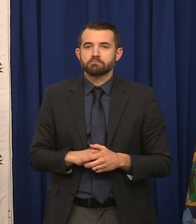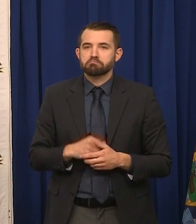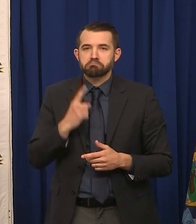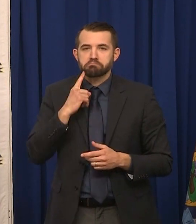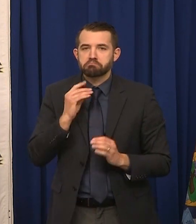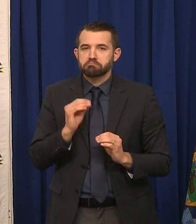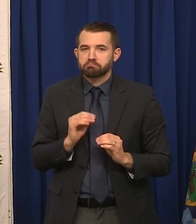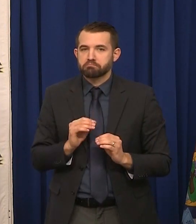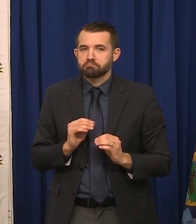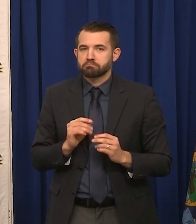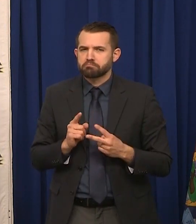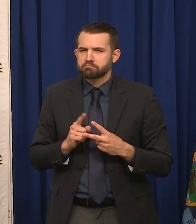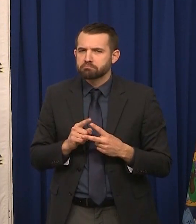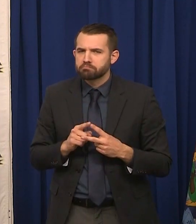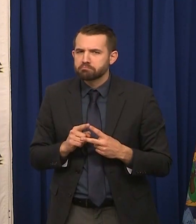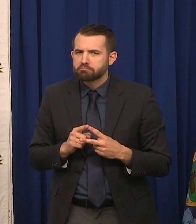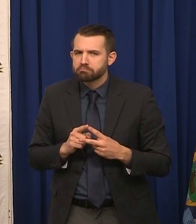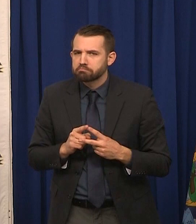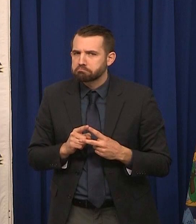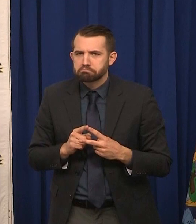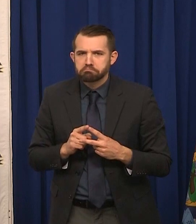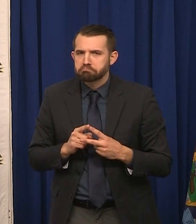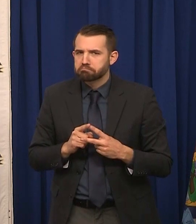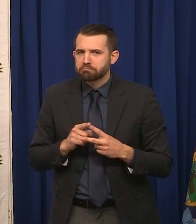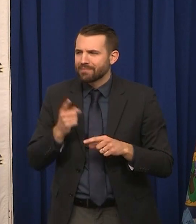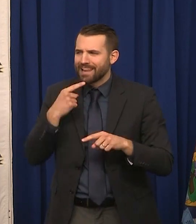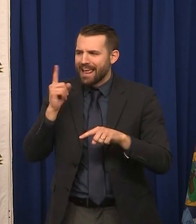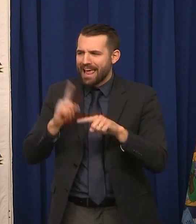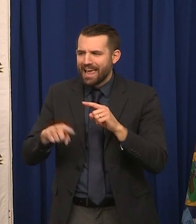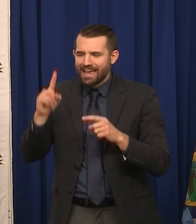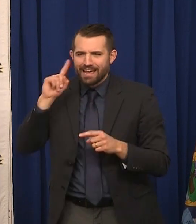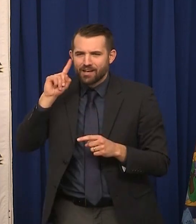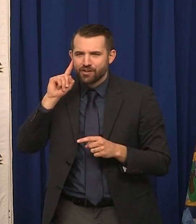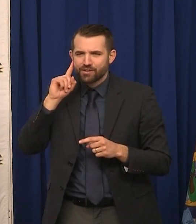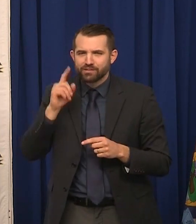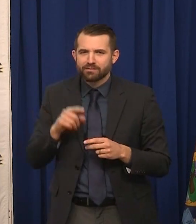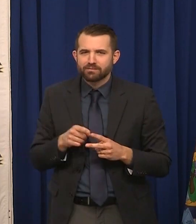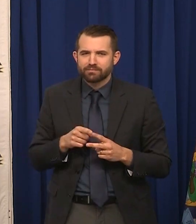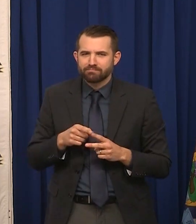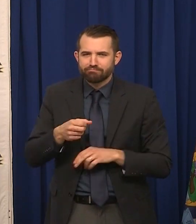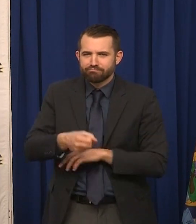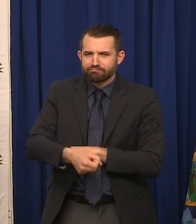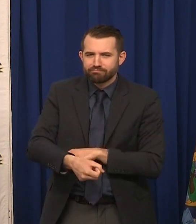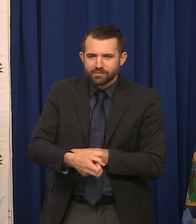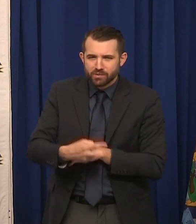today at midnight, are we expecting an announcement sometime today about an extension on that?